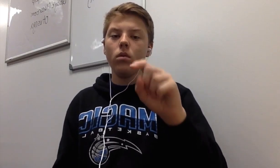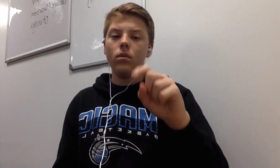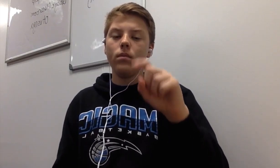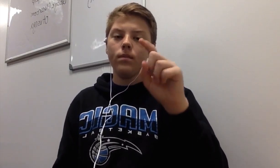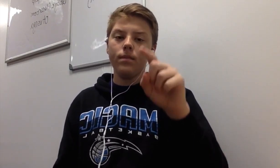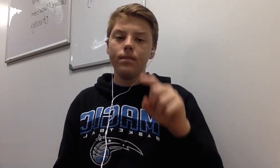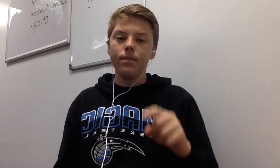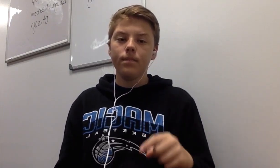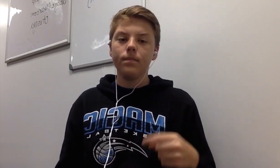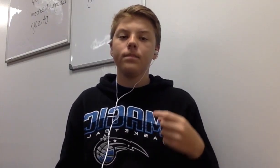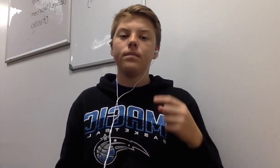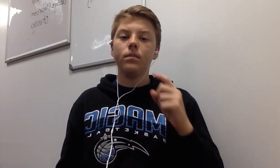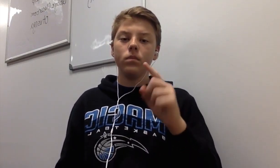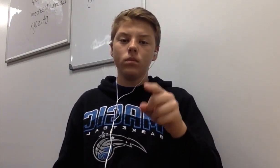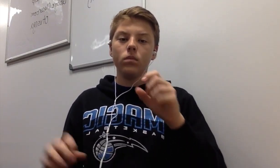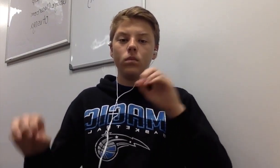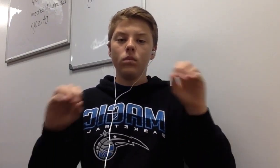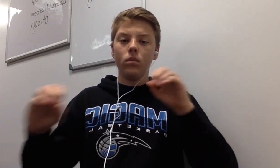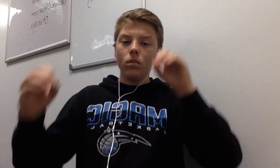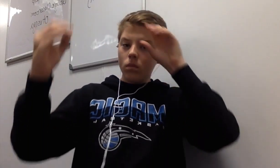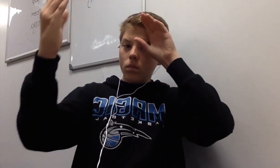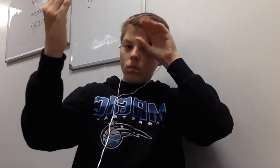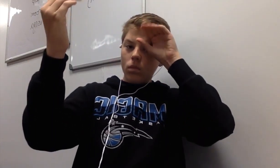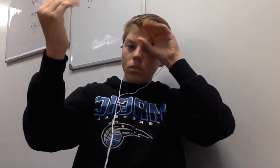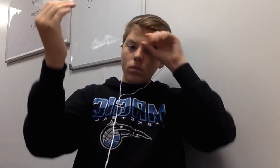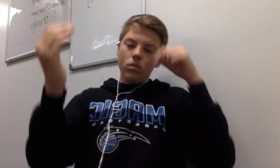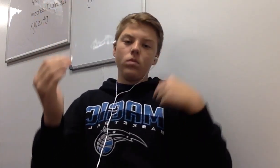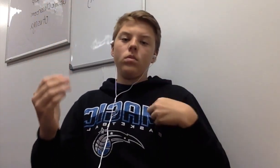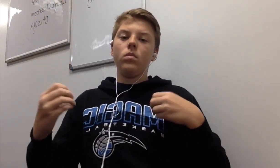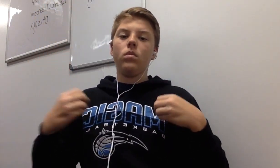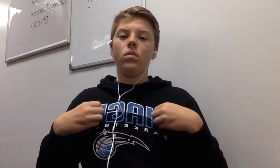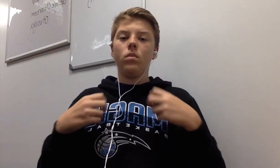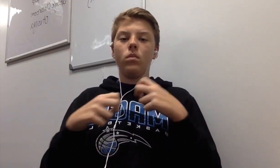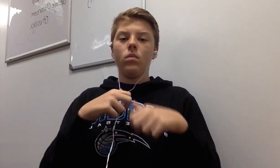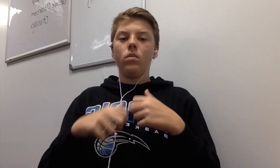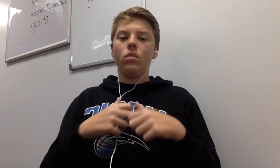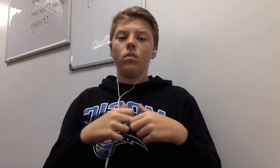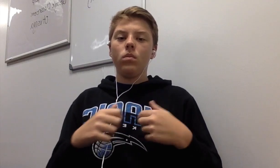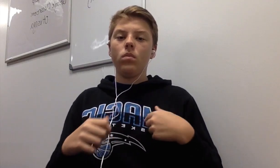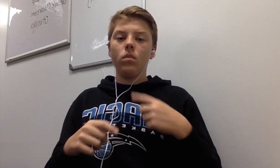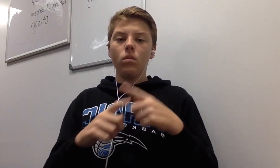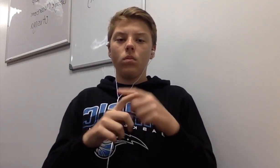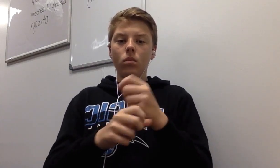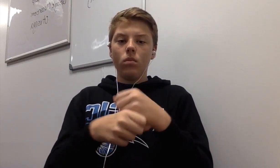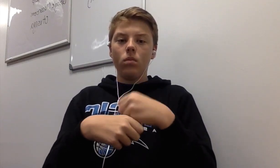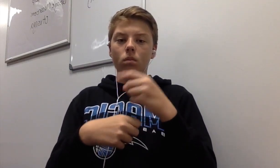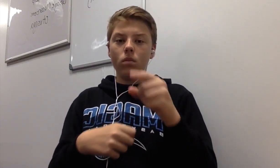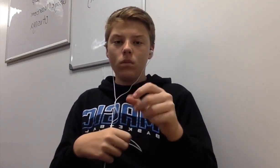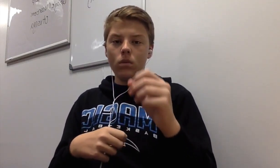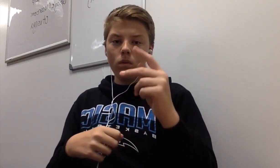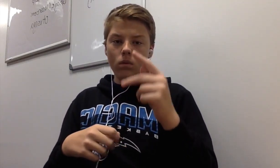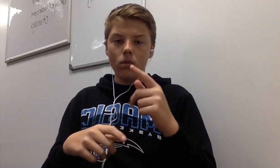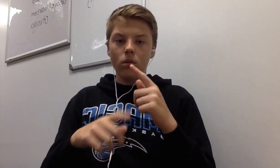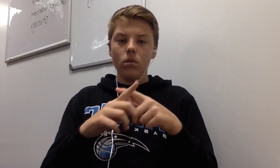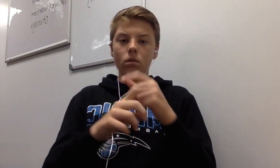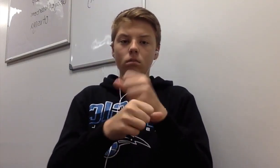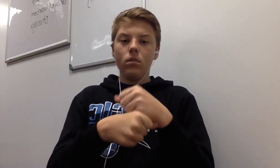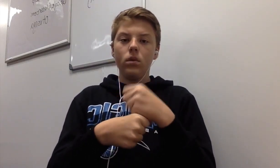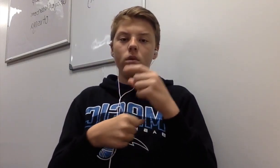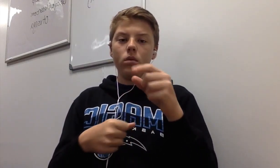need help, your hope dangling by a string, I'll share in your suffering to make you well, to make